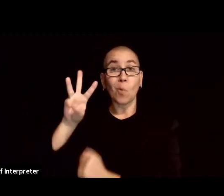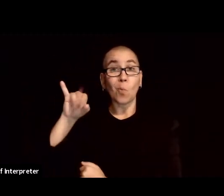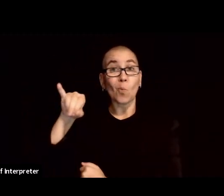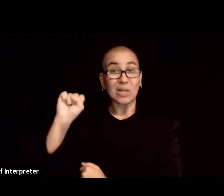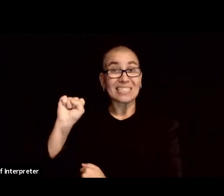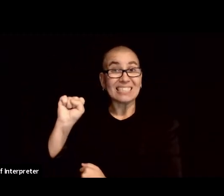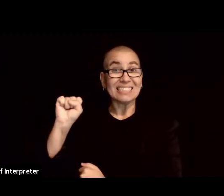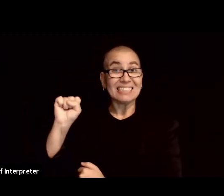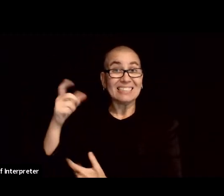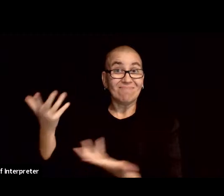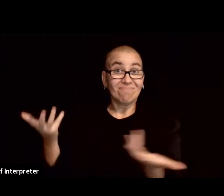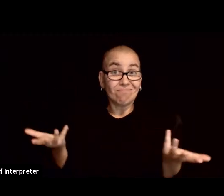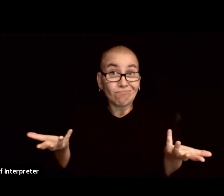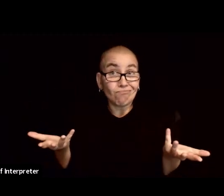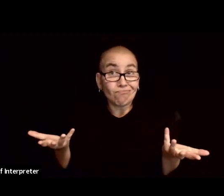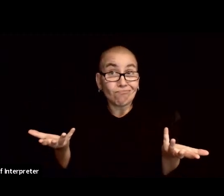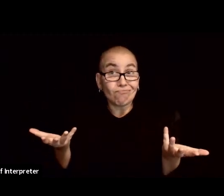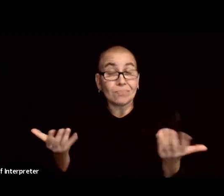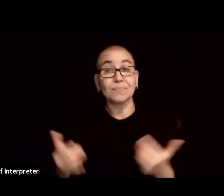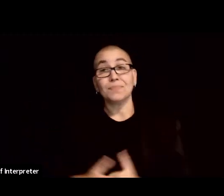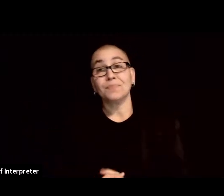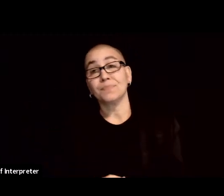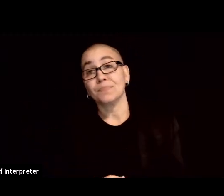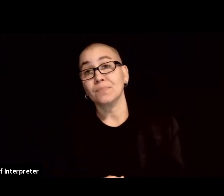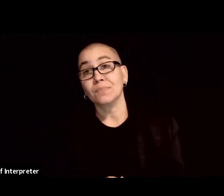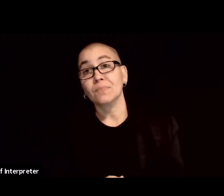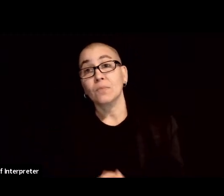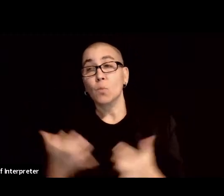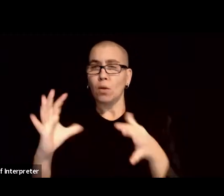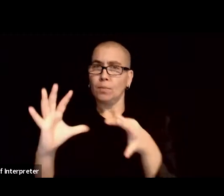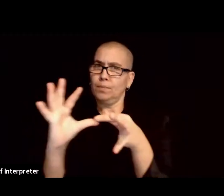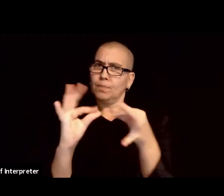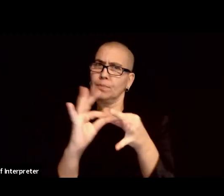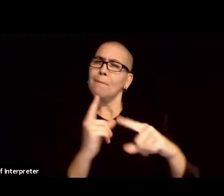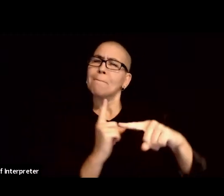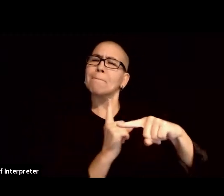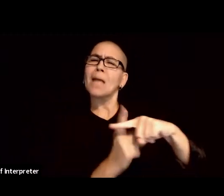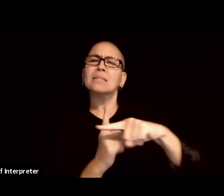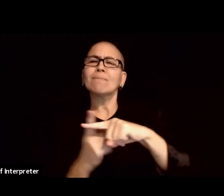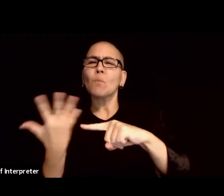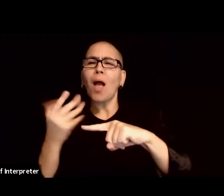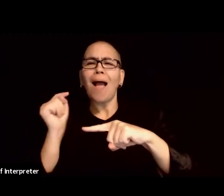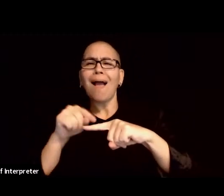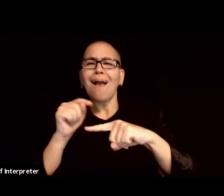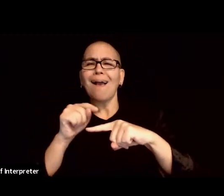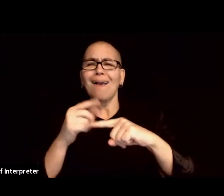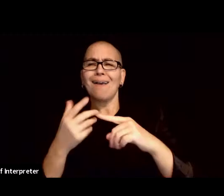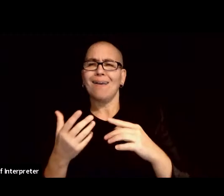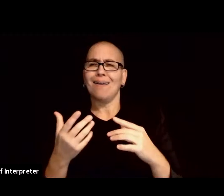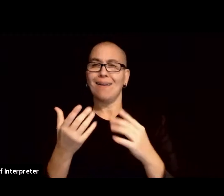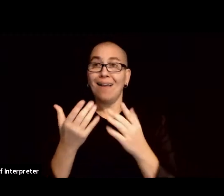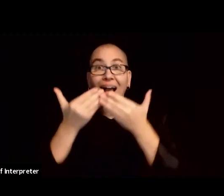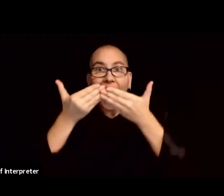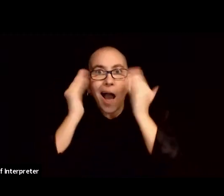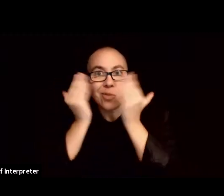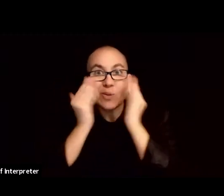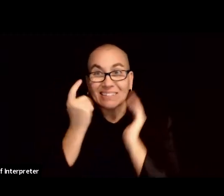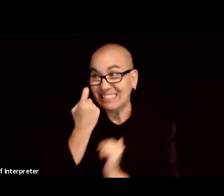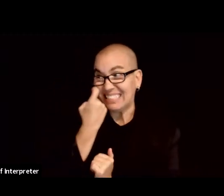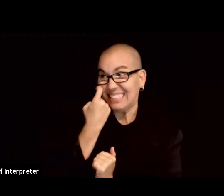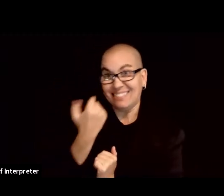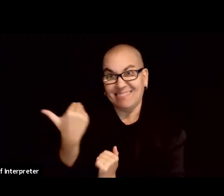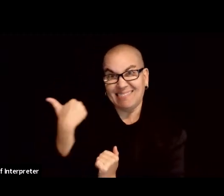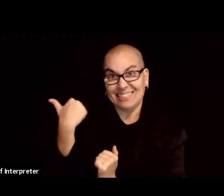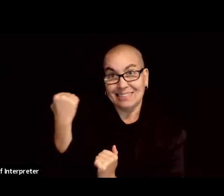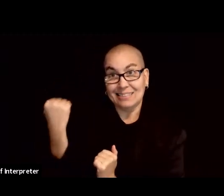weekend, with many people choosing to modify their Halloween celebrations to emphasize lower risk activities. And I can